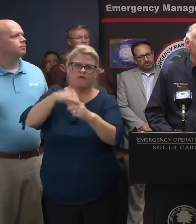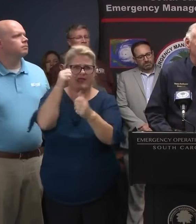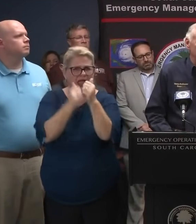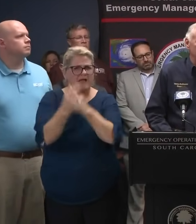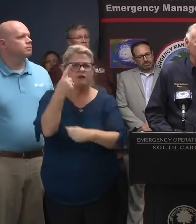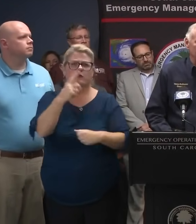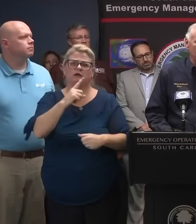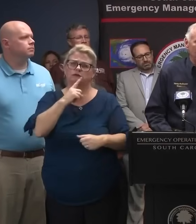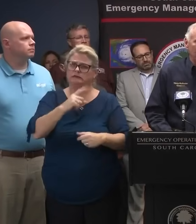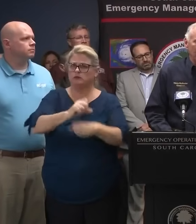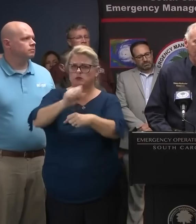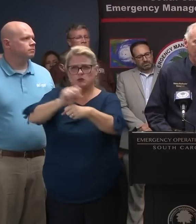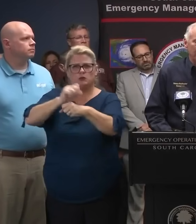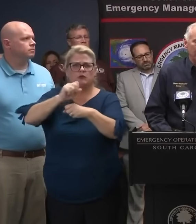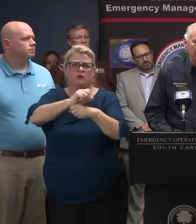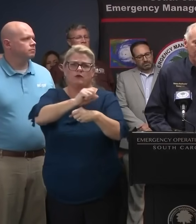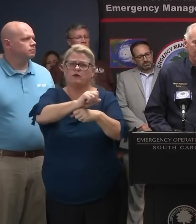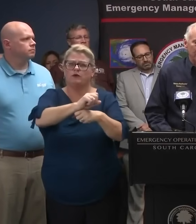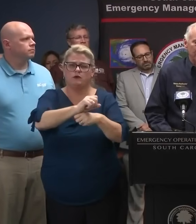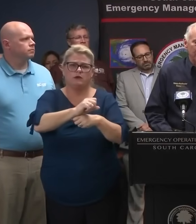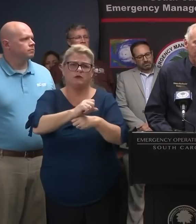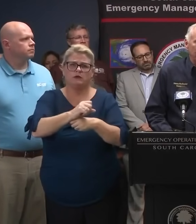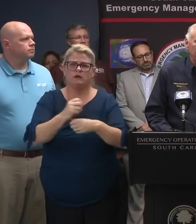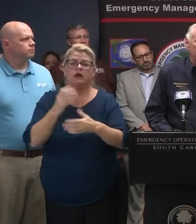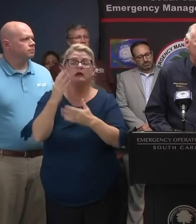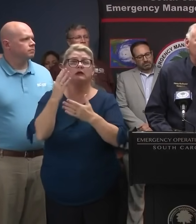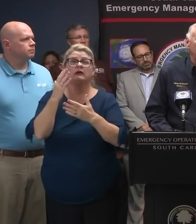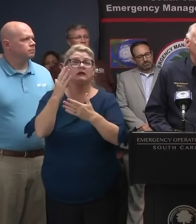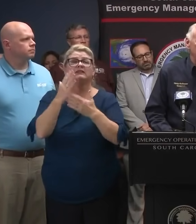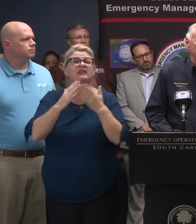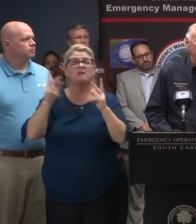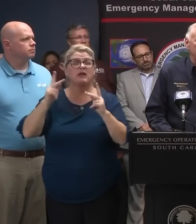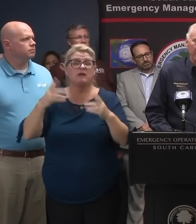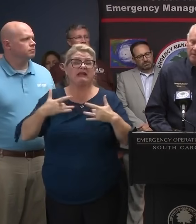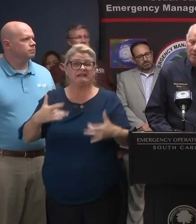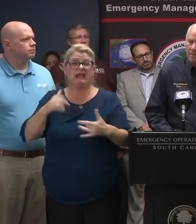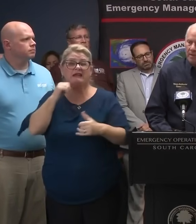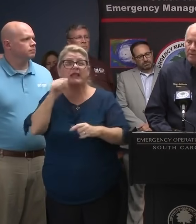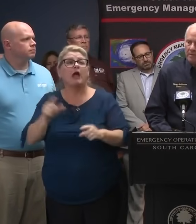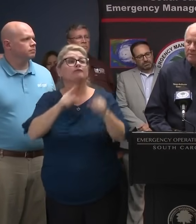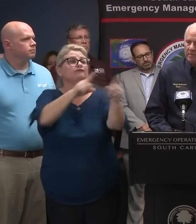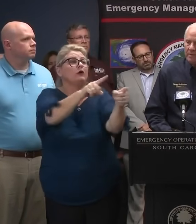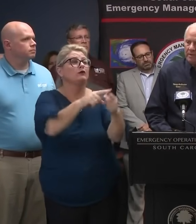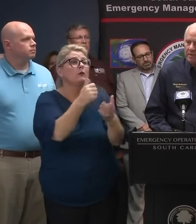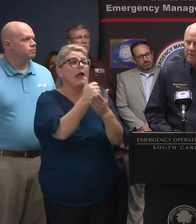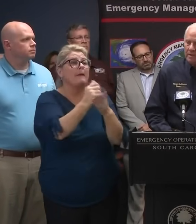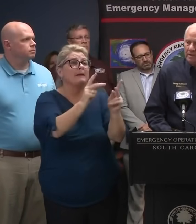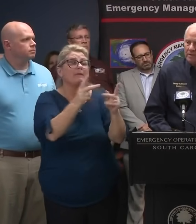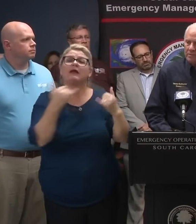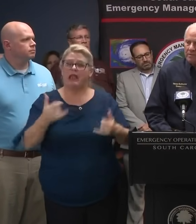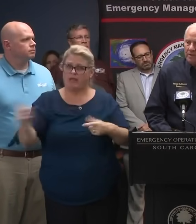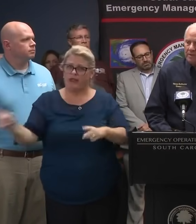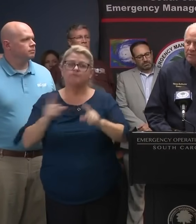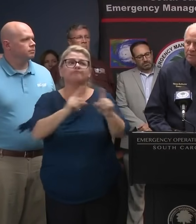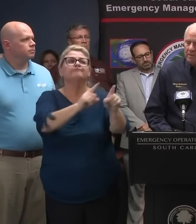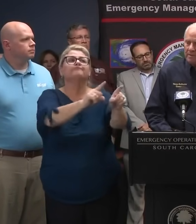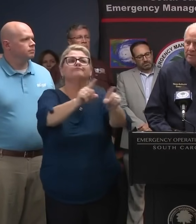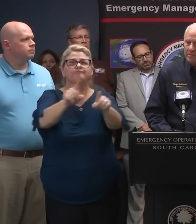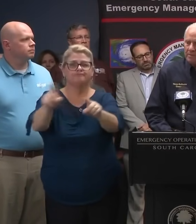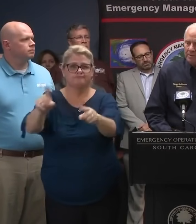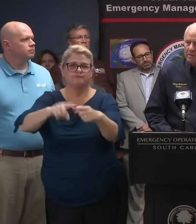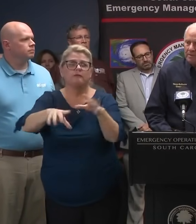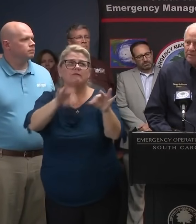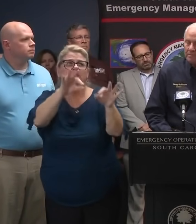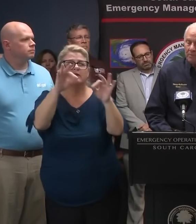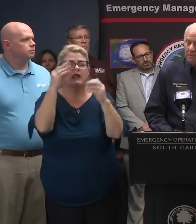Everybody that is available, even some that usually don't go out in the field, they're all out in the field now. And so we have a great